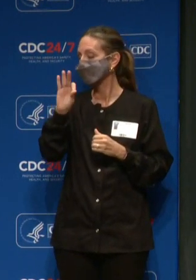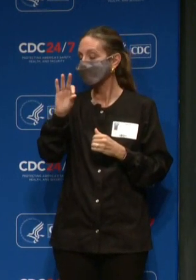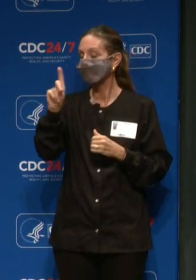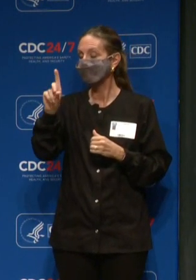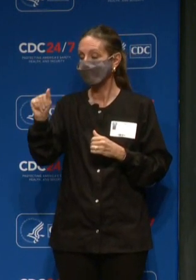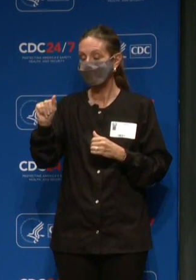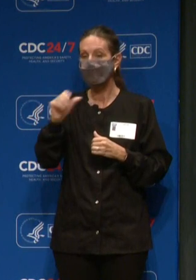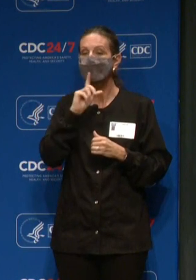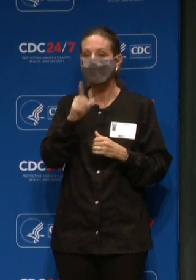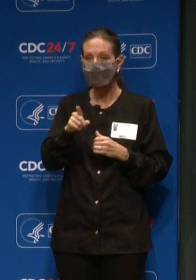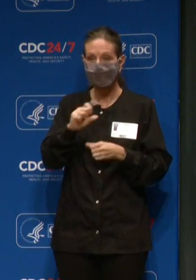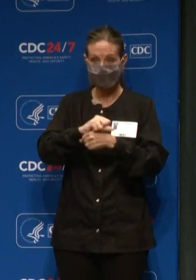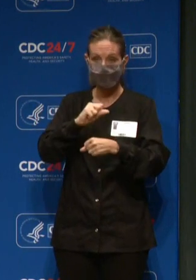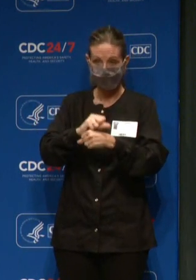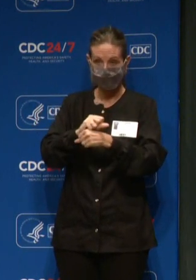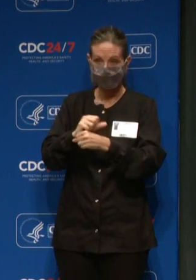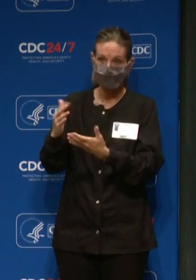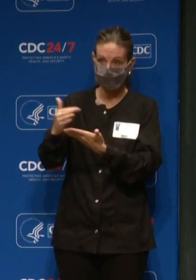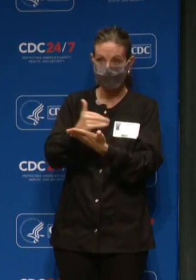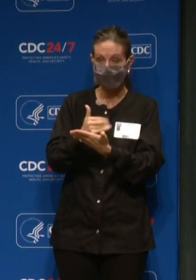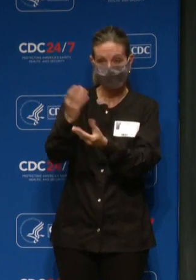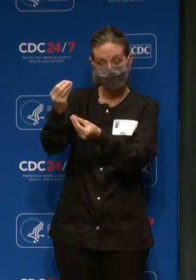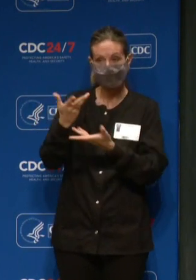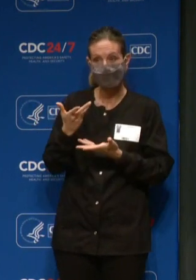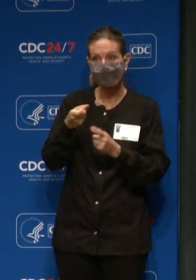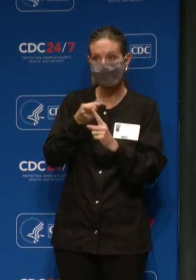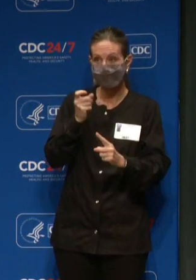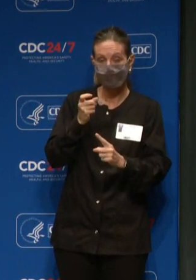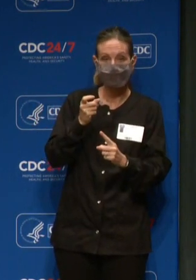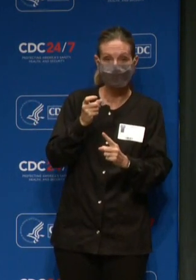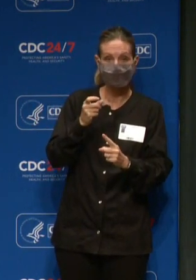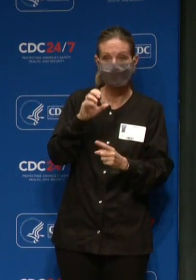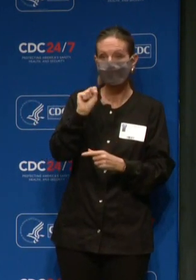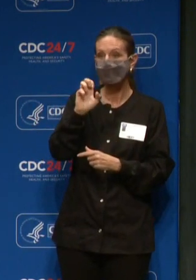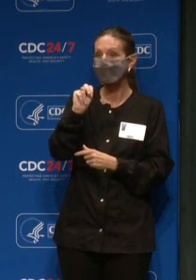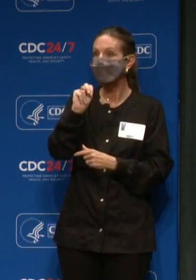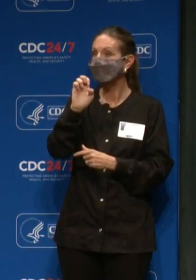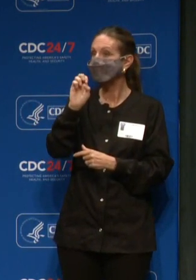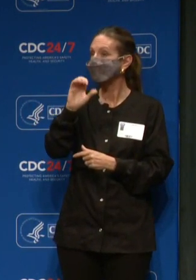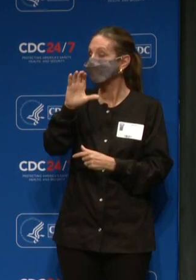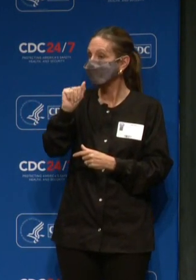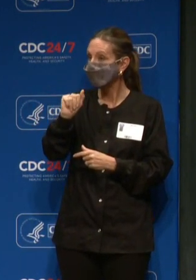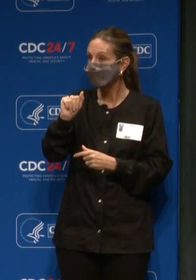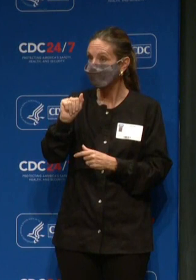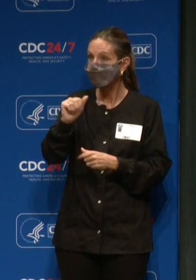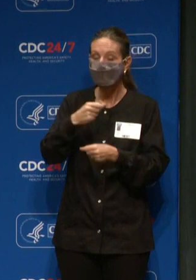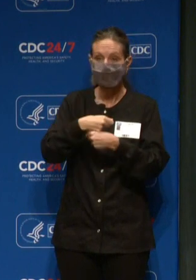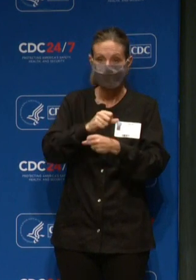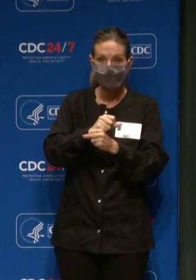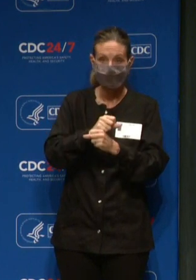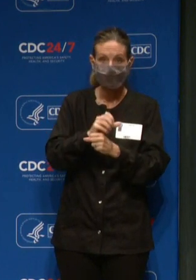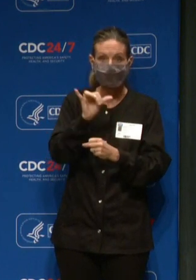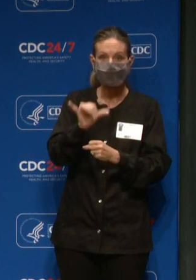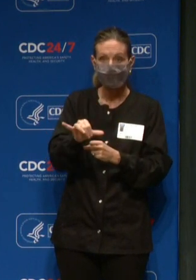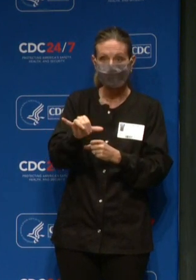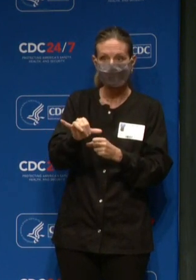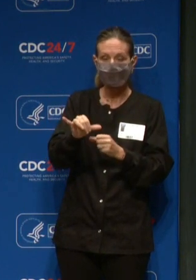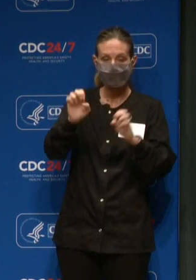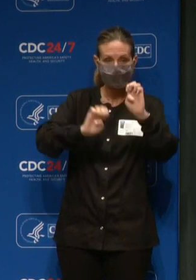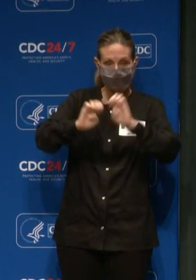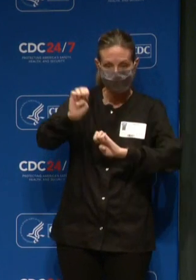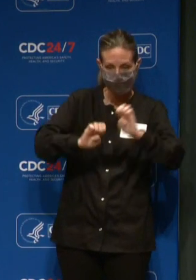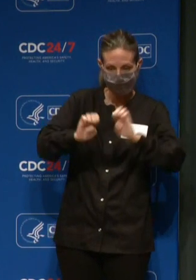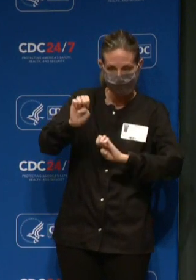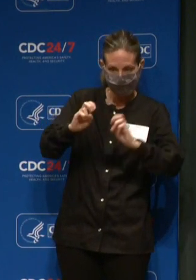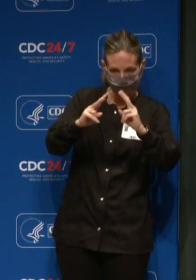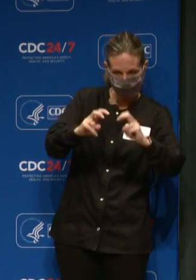gather data and information from AstraZeneca to assist it in that evaluation. And as far as I